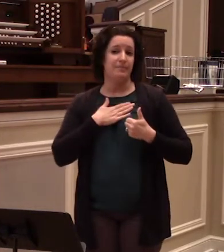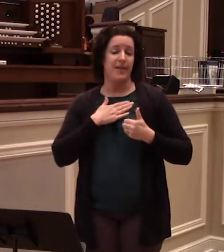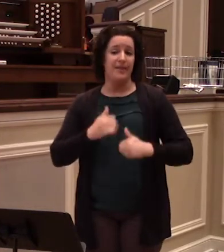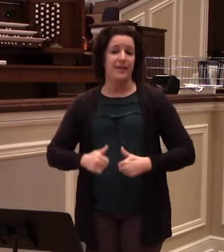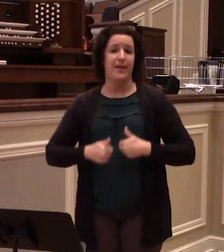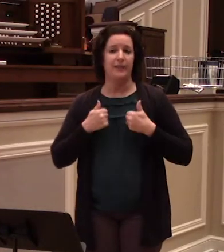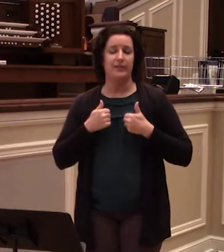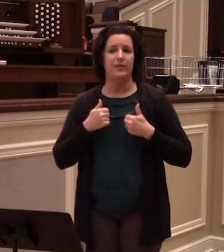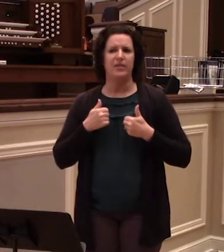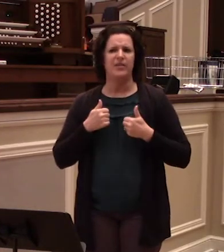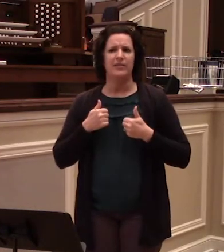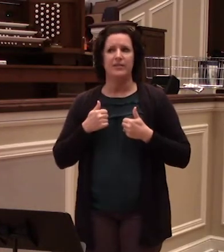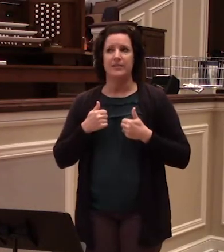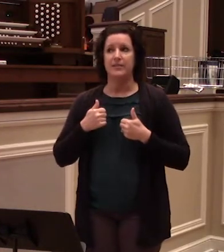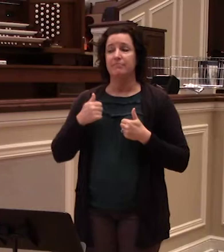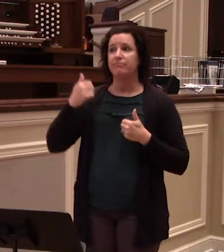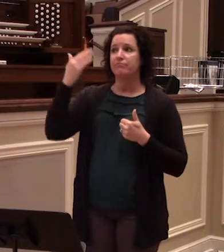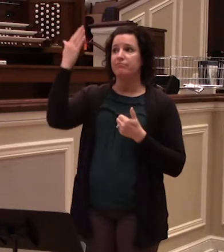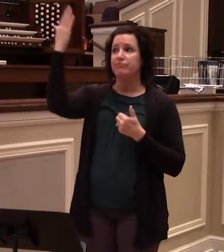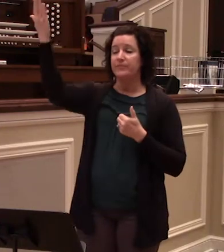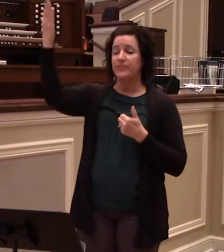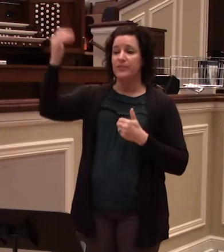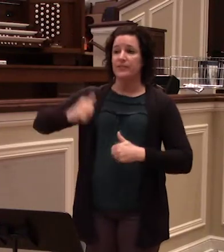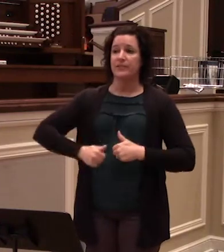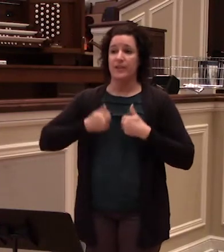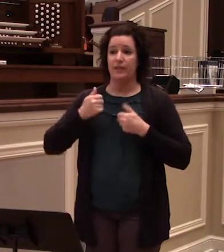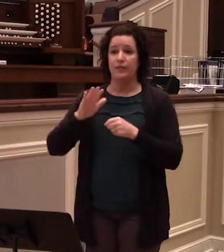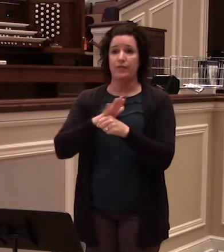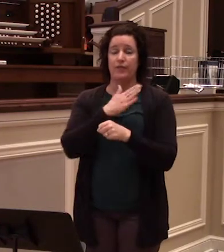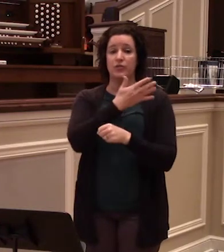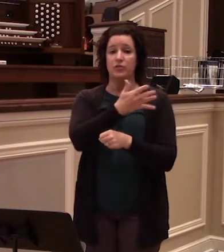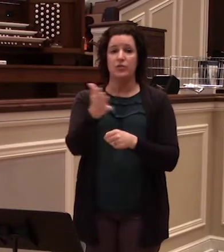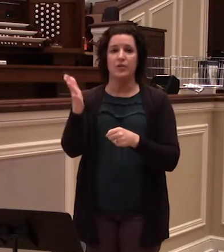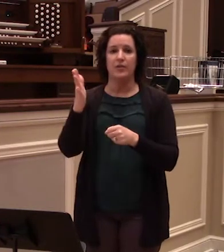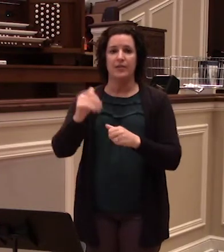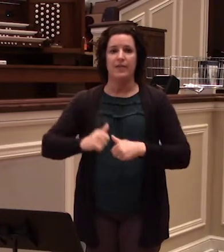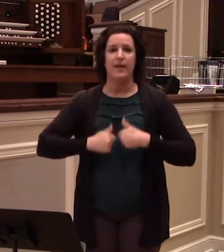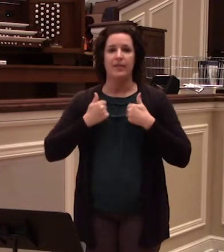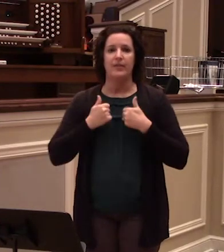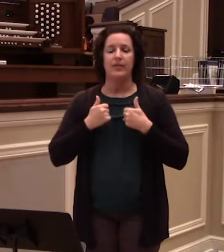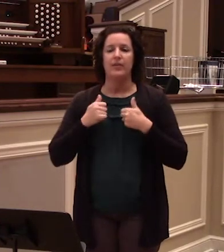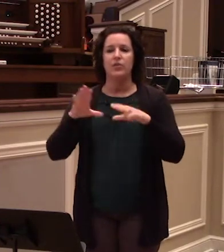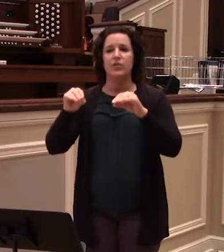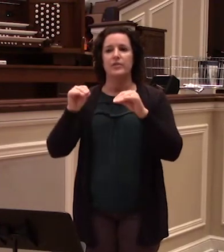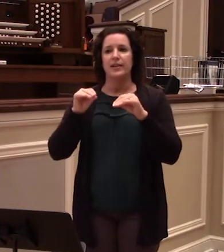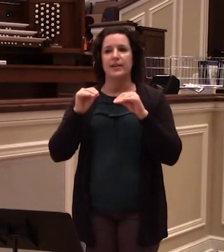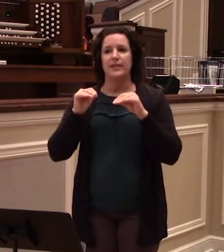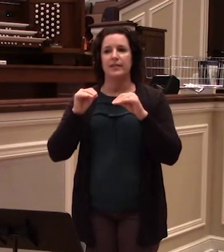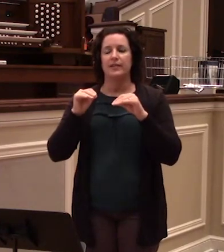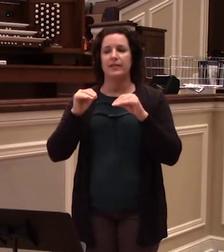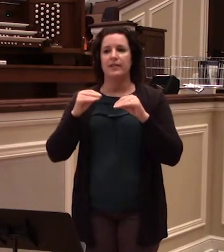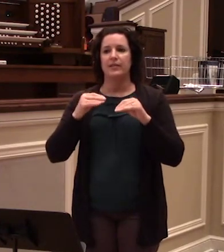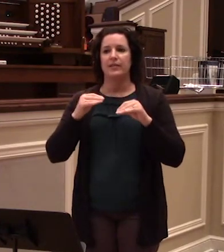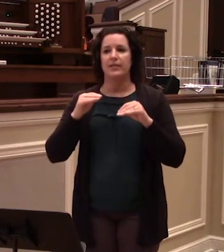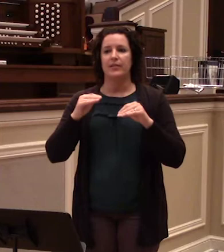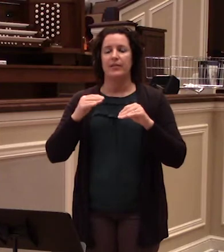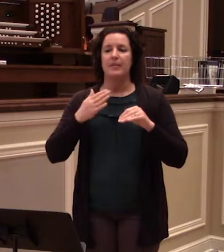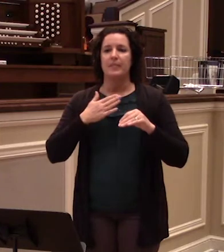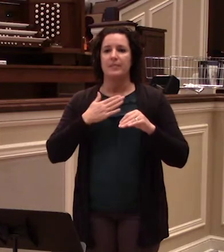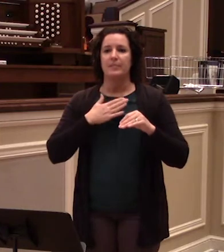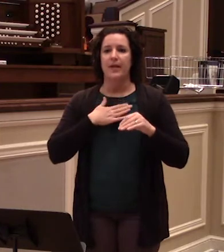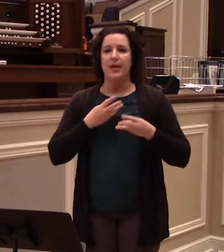is going to fill your life. You're taking my way of being in the world into your life, and it